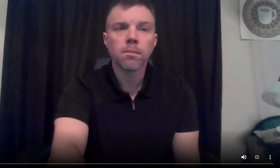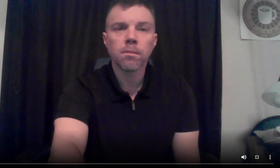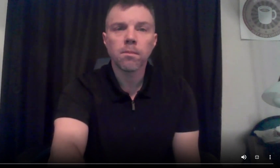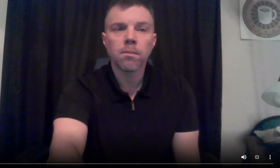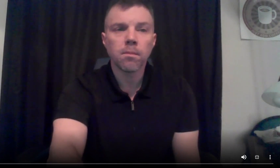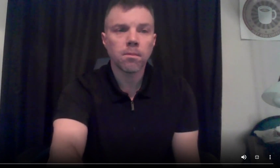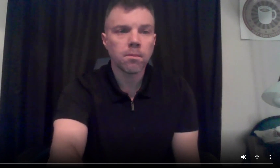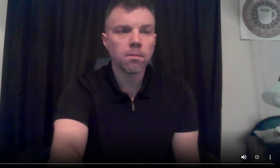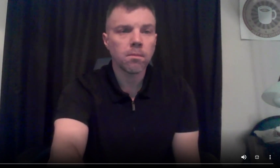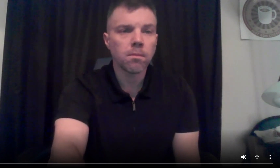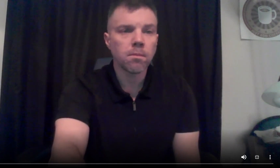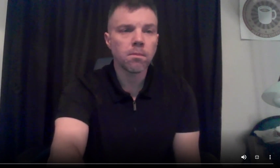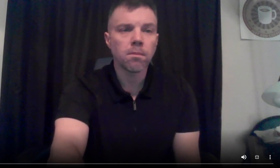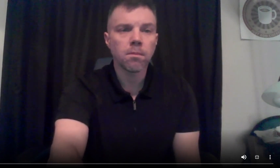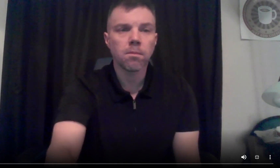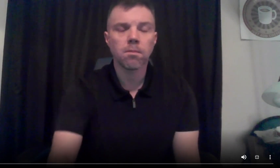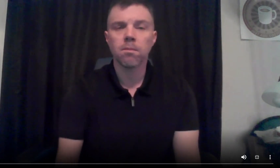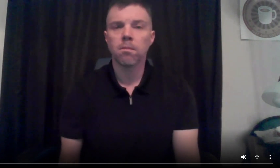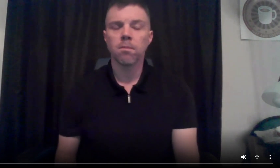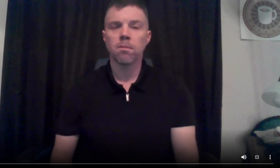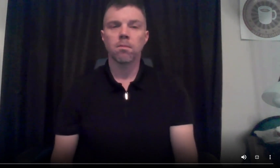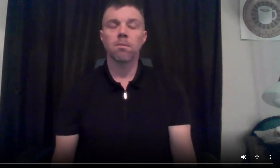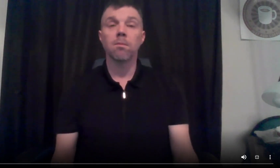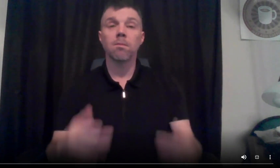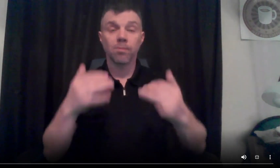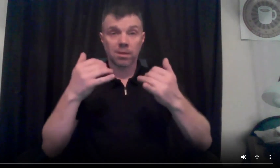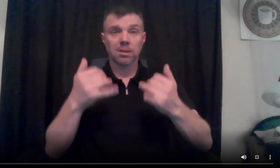Good afternoon. This is Matthew Williams, voice interpreting.